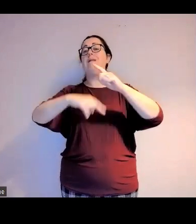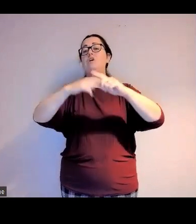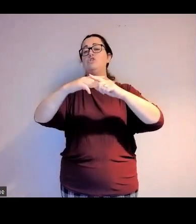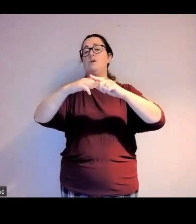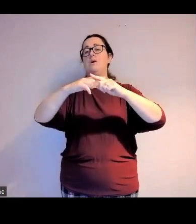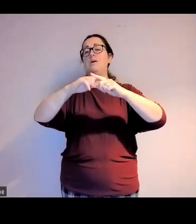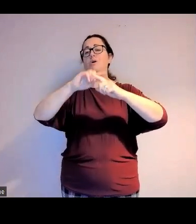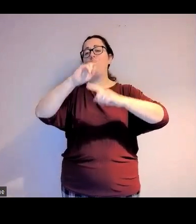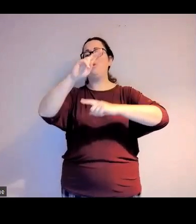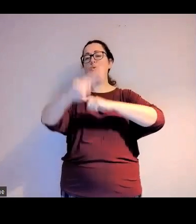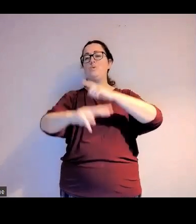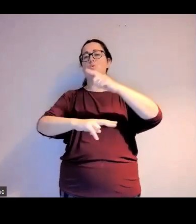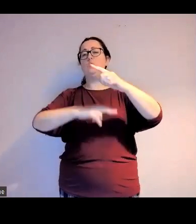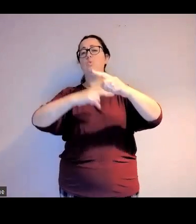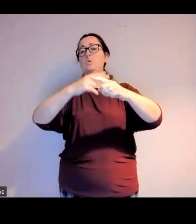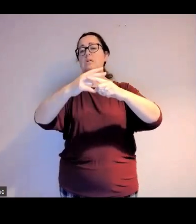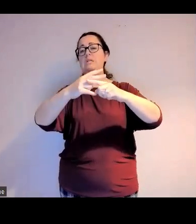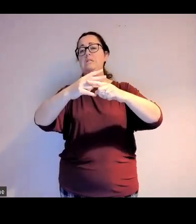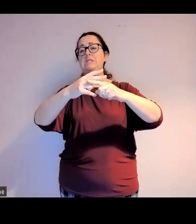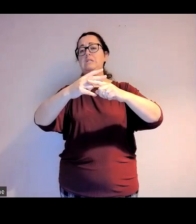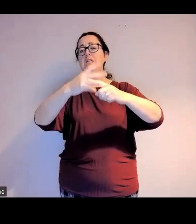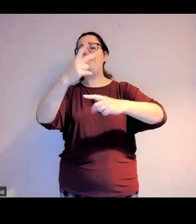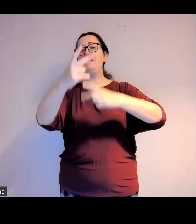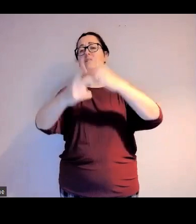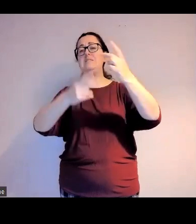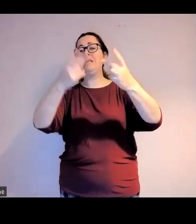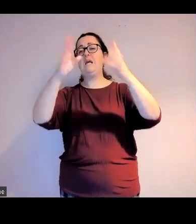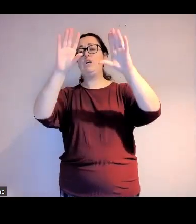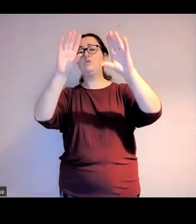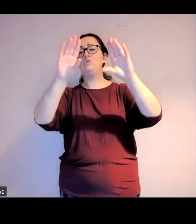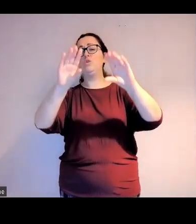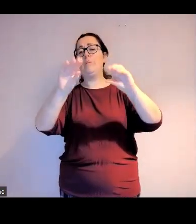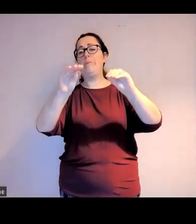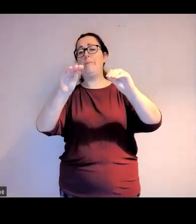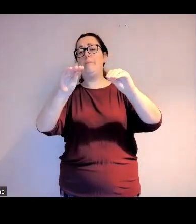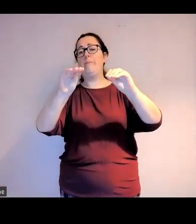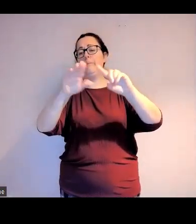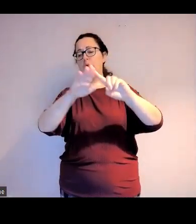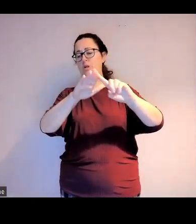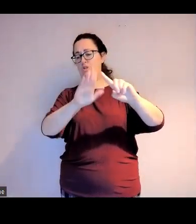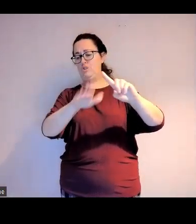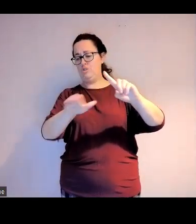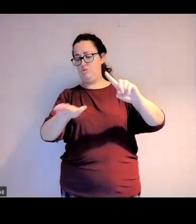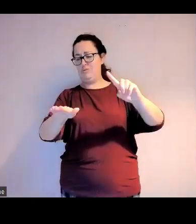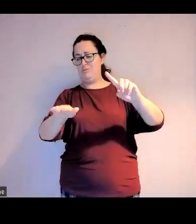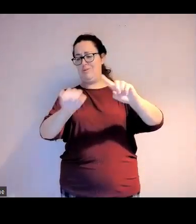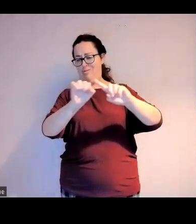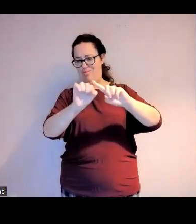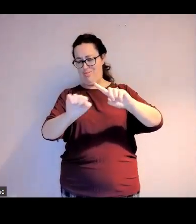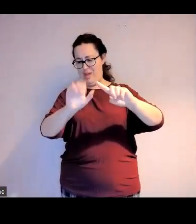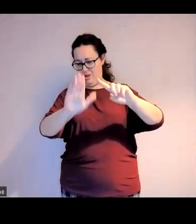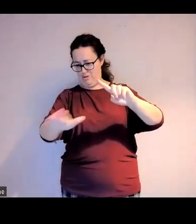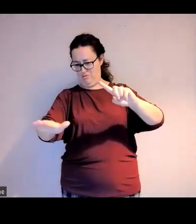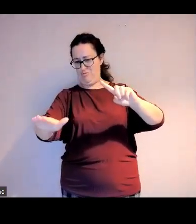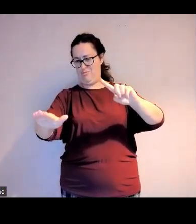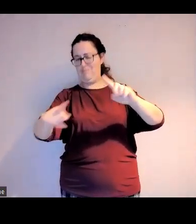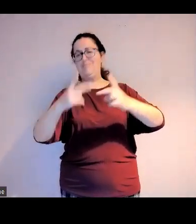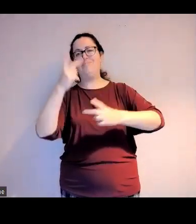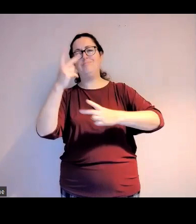after. And if we don't, our children and their children will. Thank you.